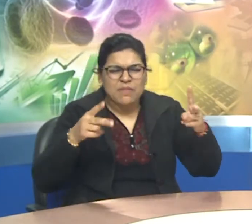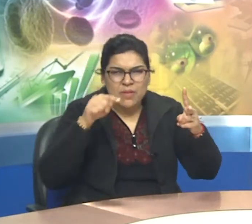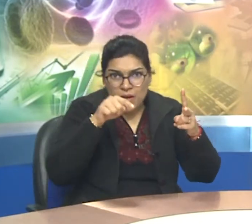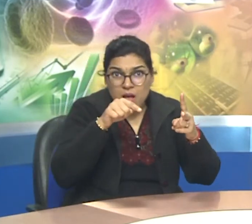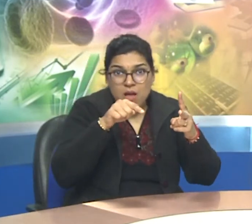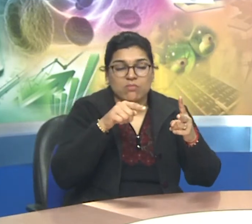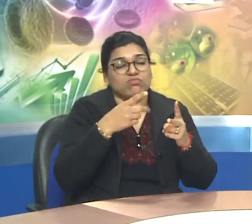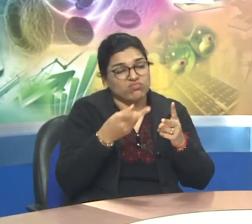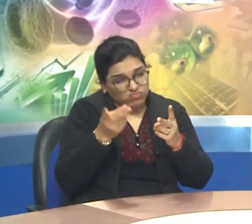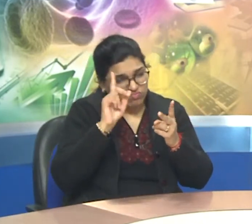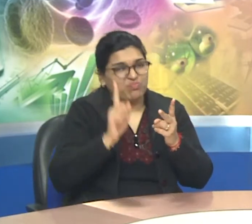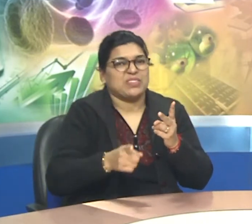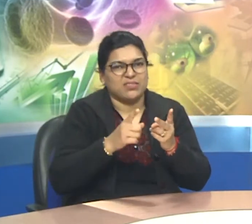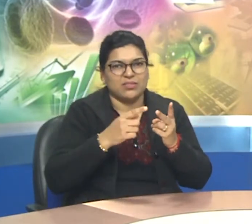and bleached to remove